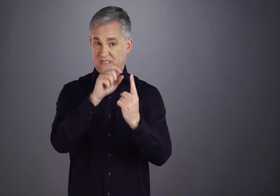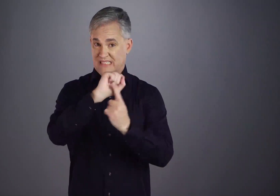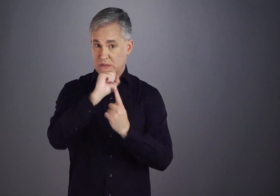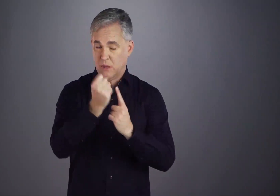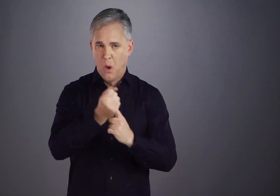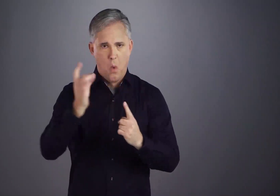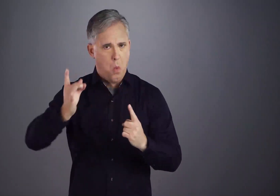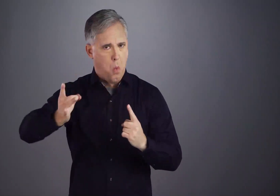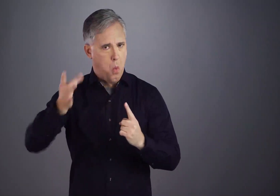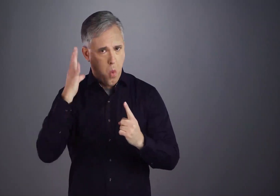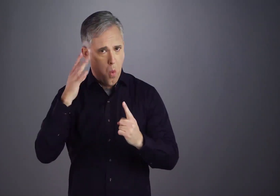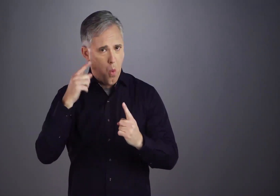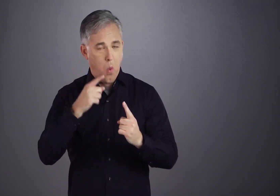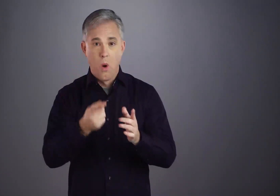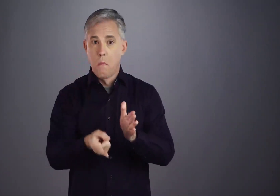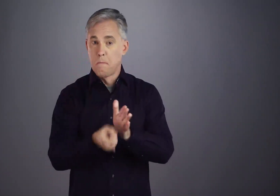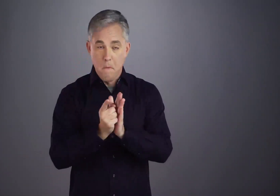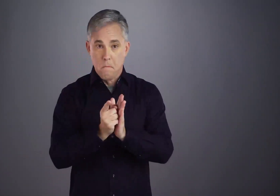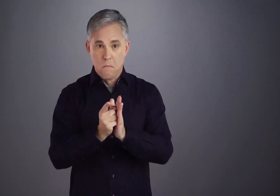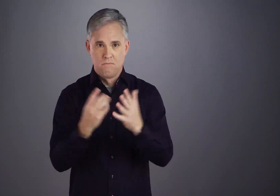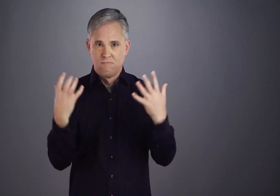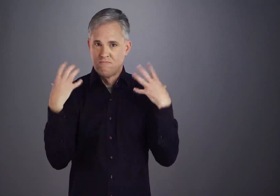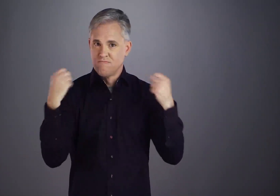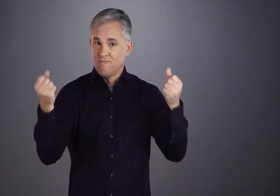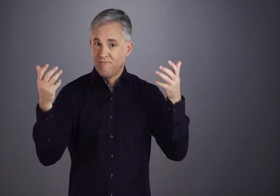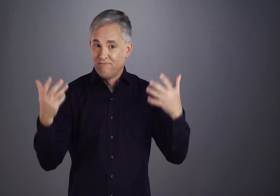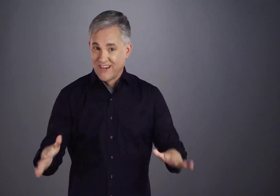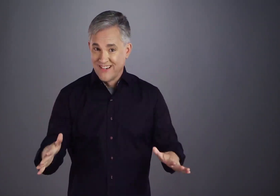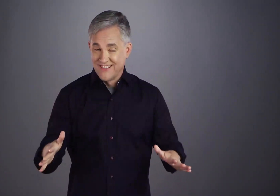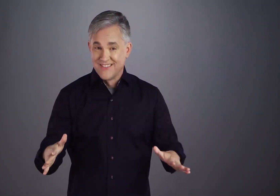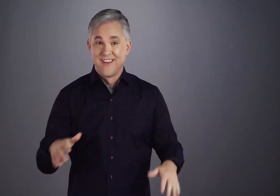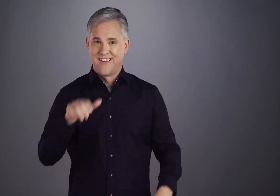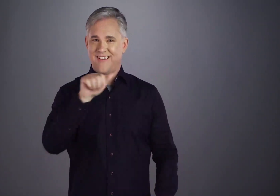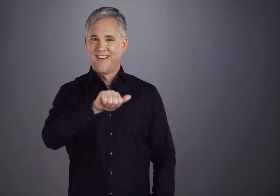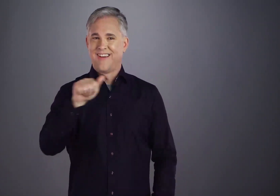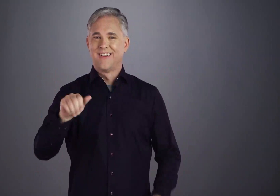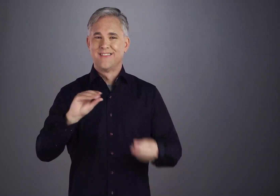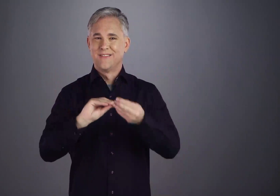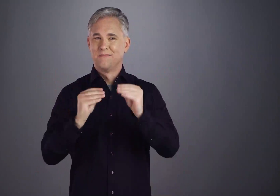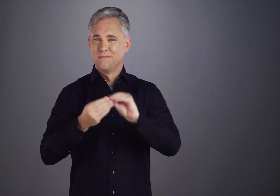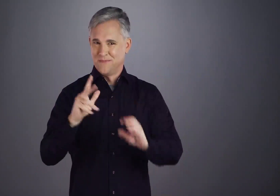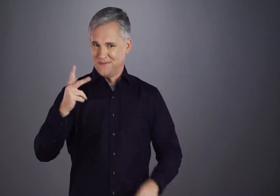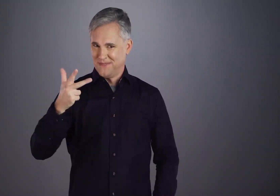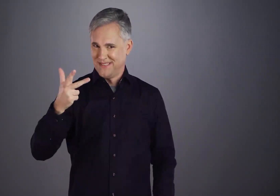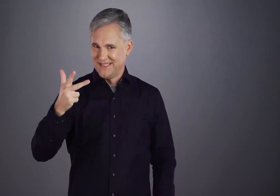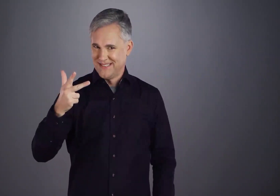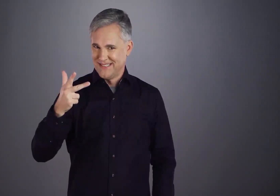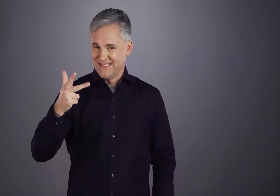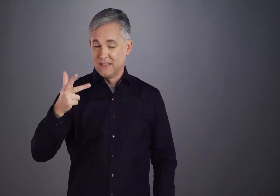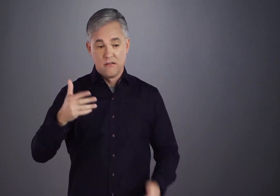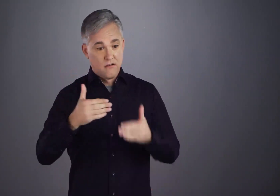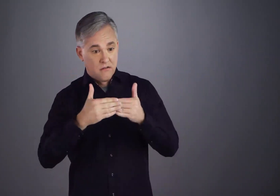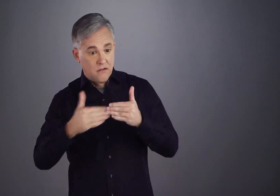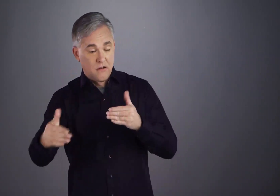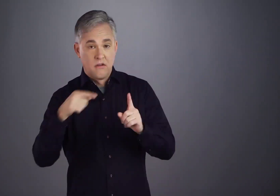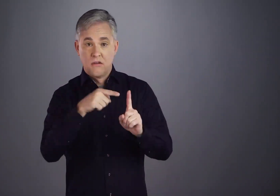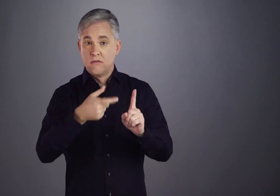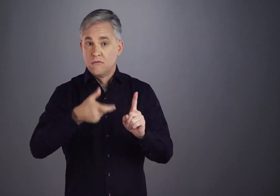Their very first case, a desperate one, recovered immediately and became AA number 3. He never had